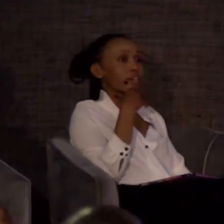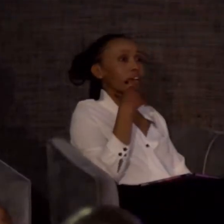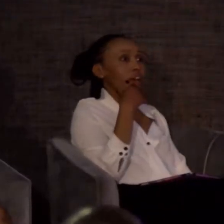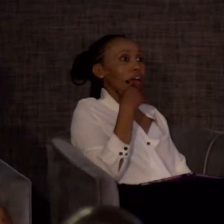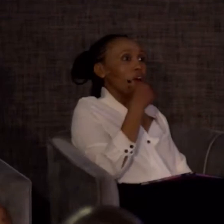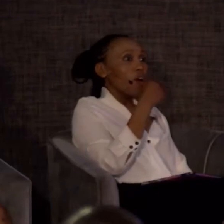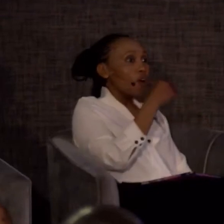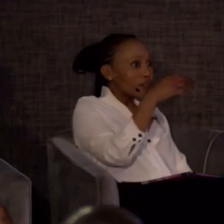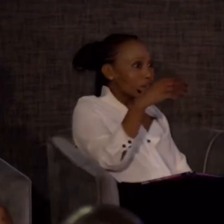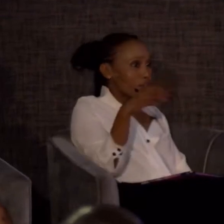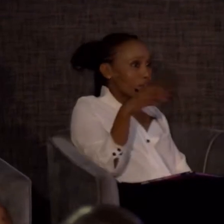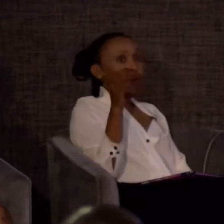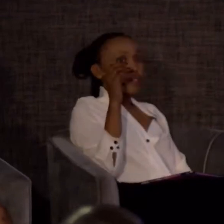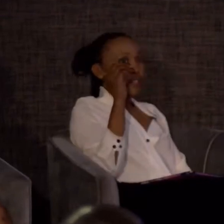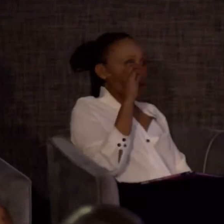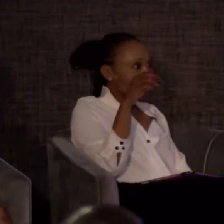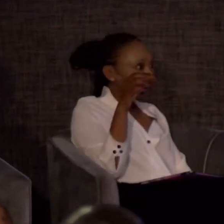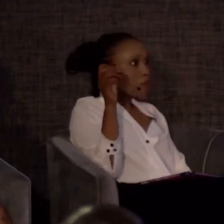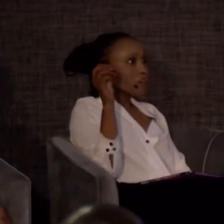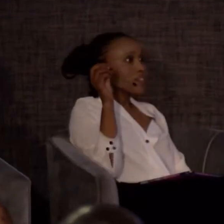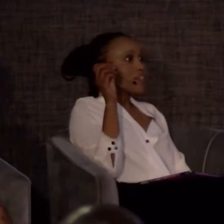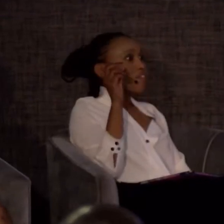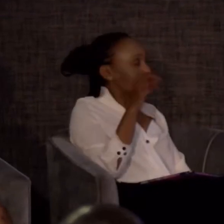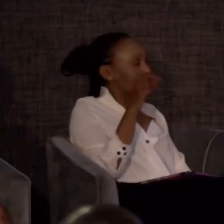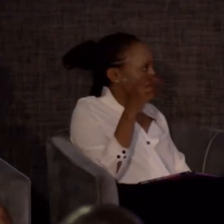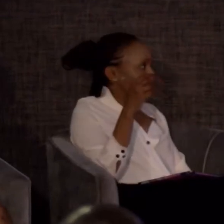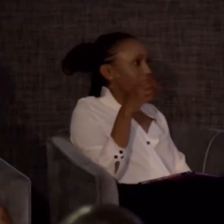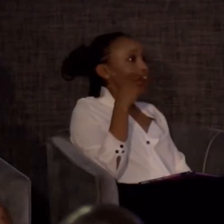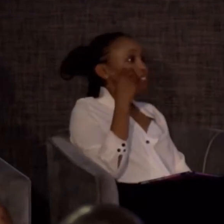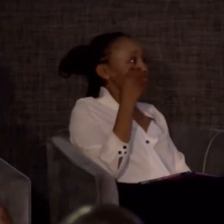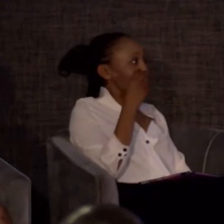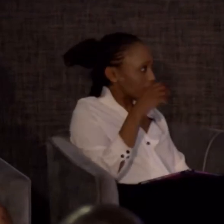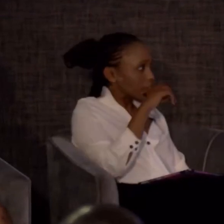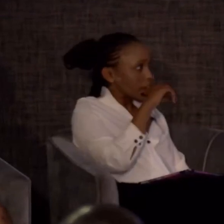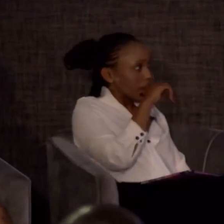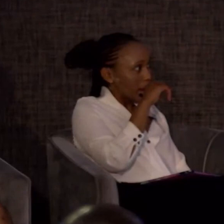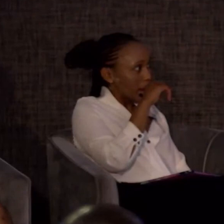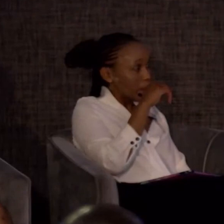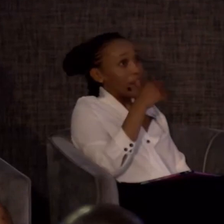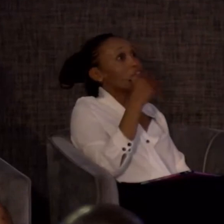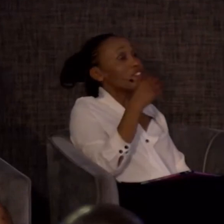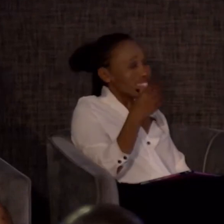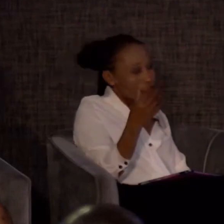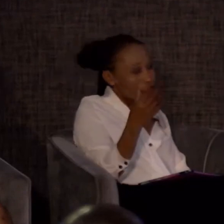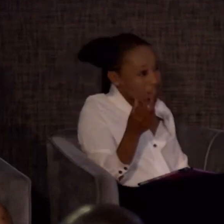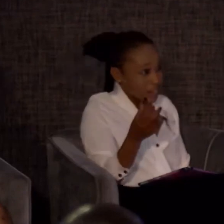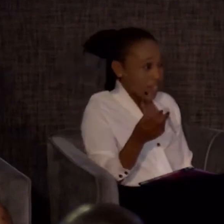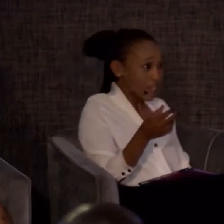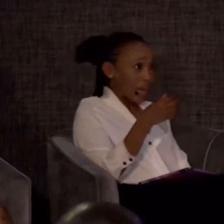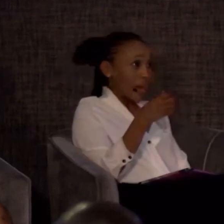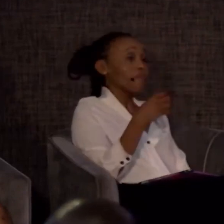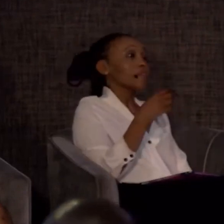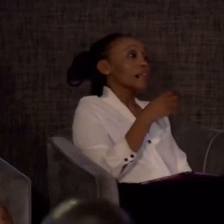said, all the frameworks and all the good policies have not necessarily resulted, have not necessarily meant